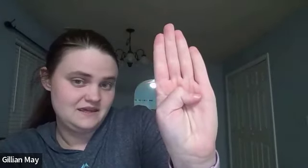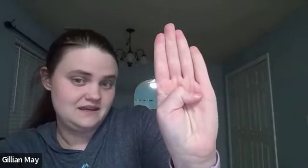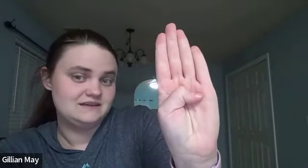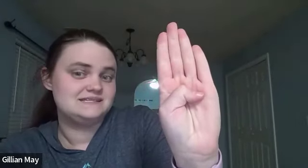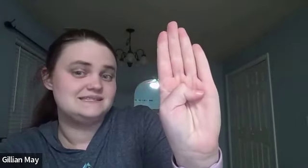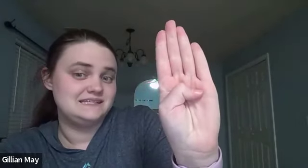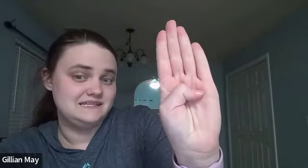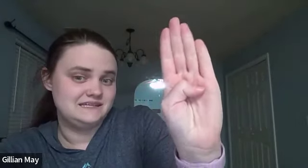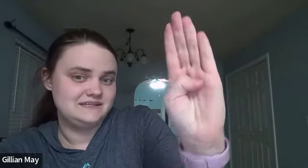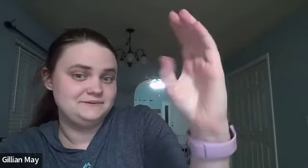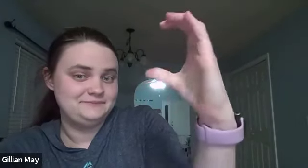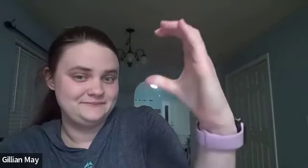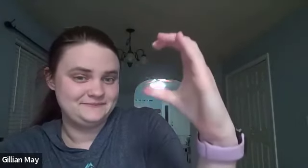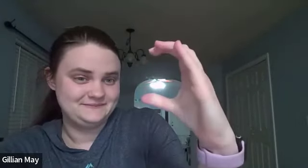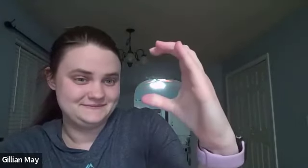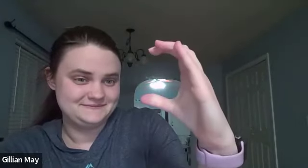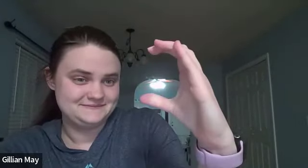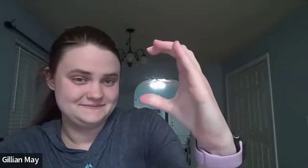Then C.